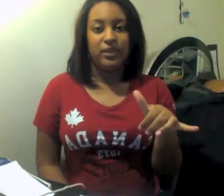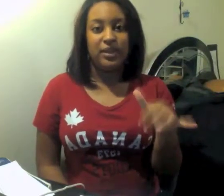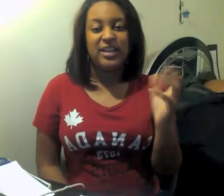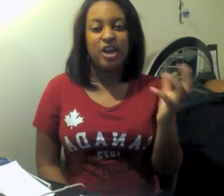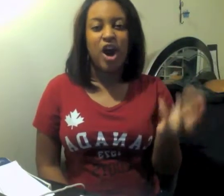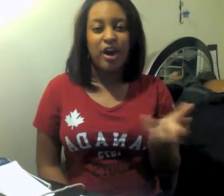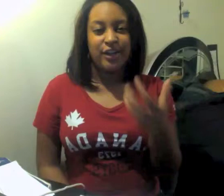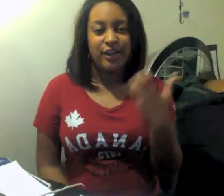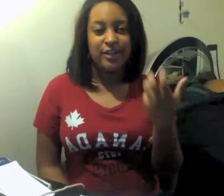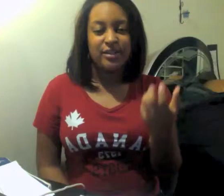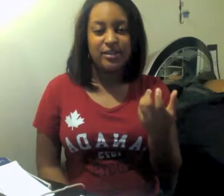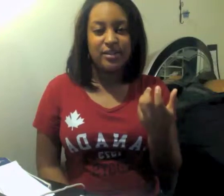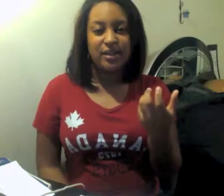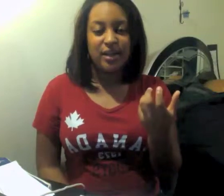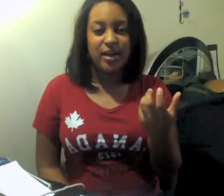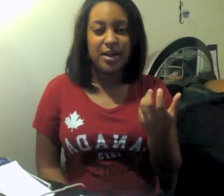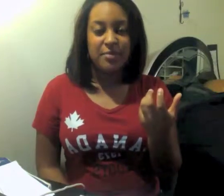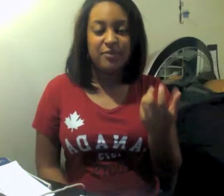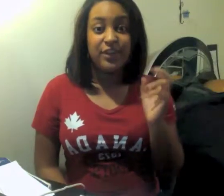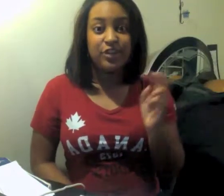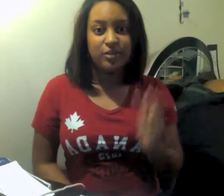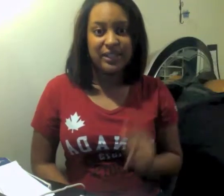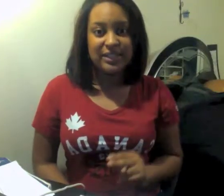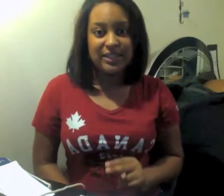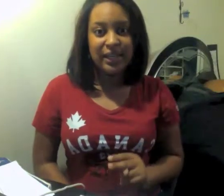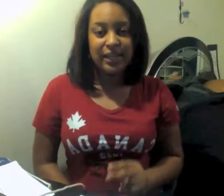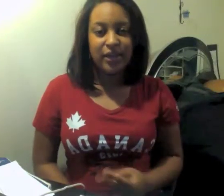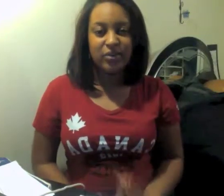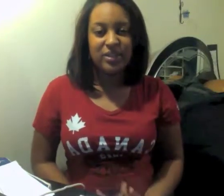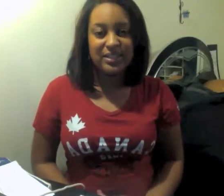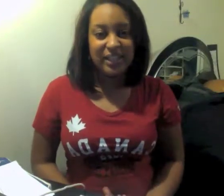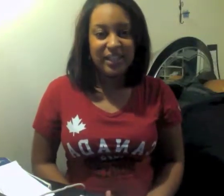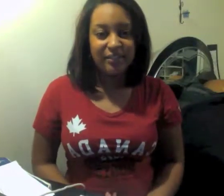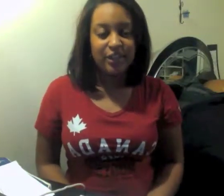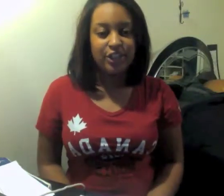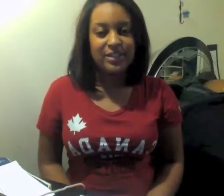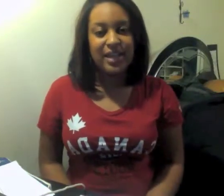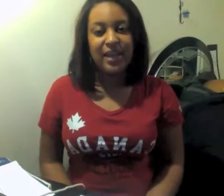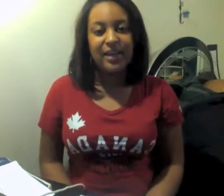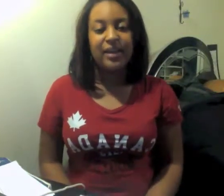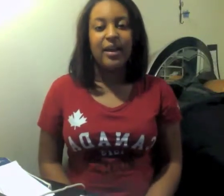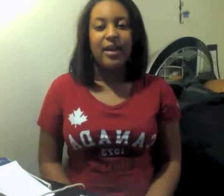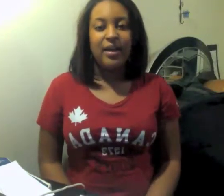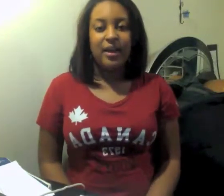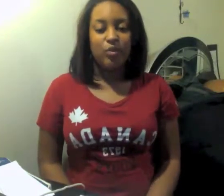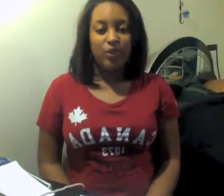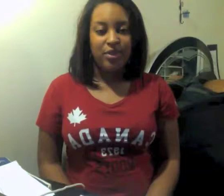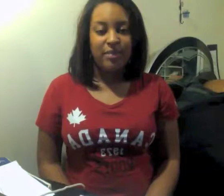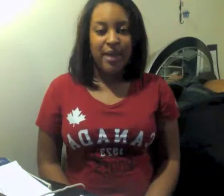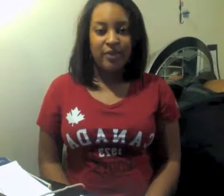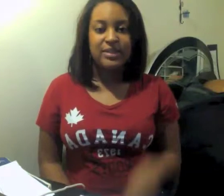It's harder to visually see and receive and understand with the bouncing.